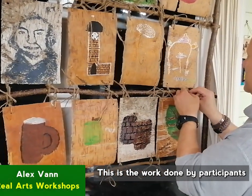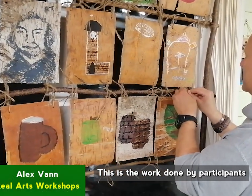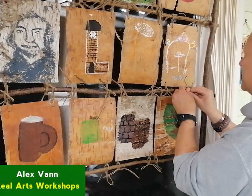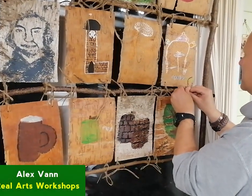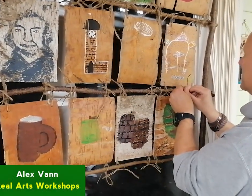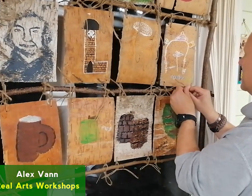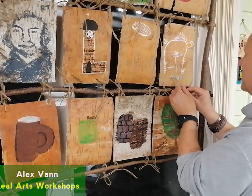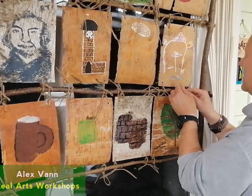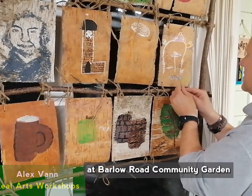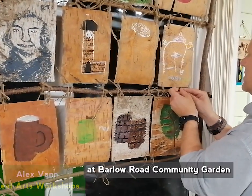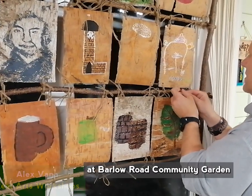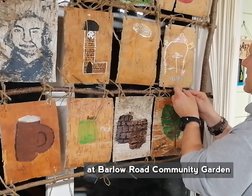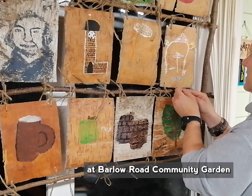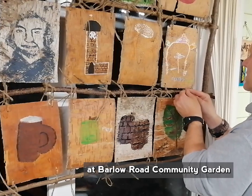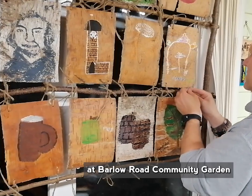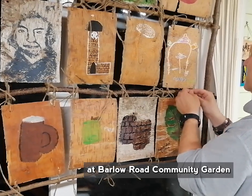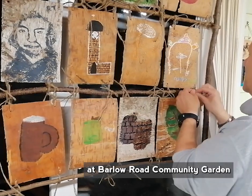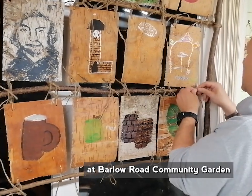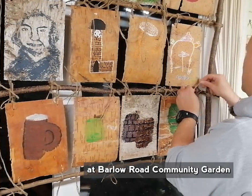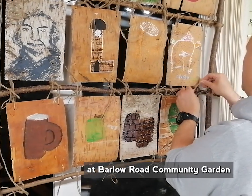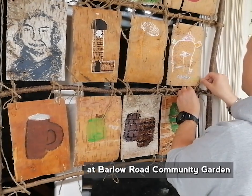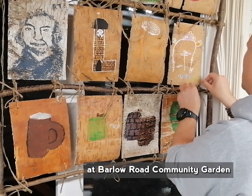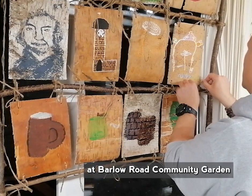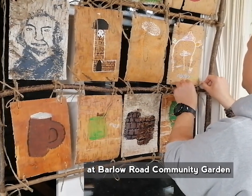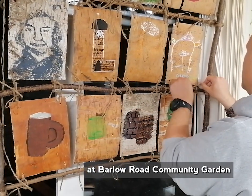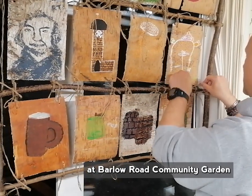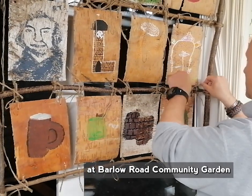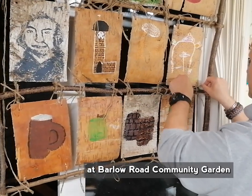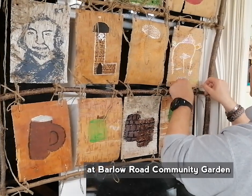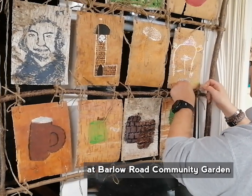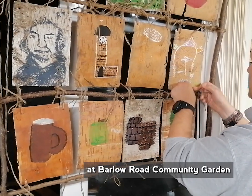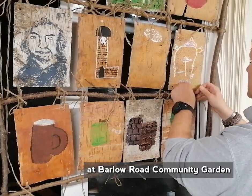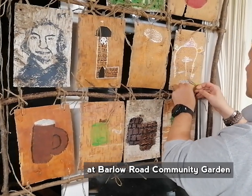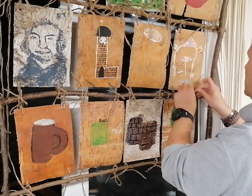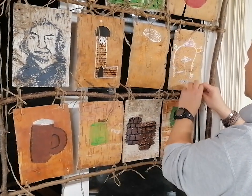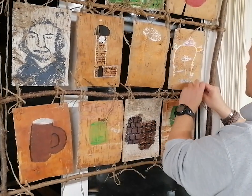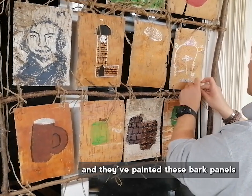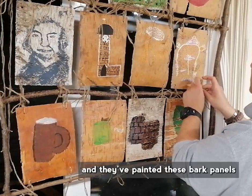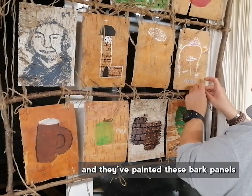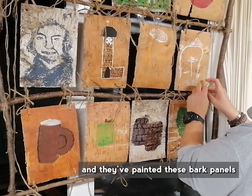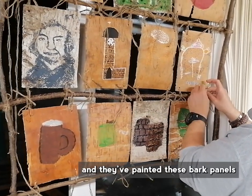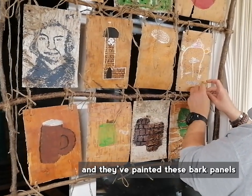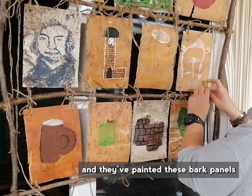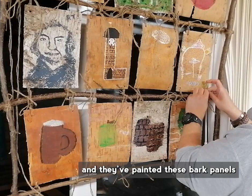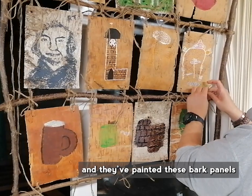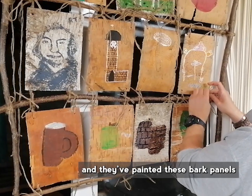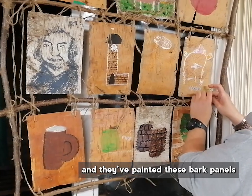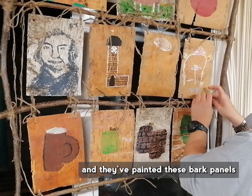participants at Barlow Community Garden, and they've